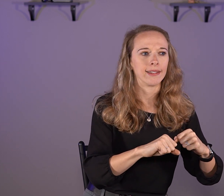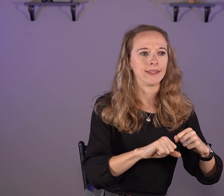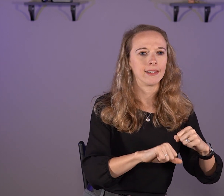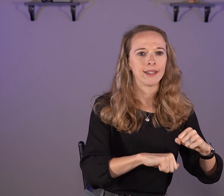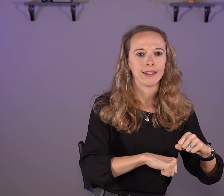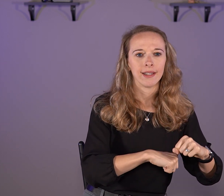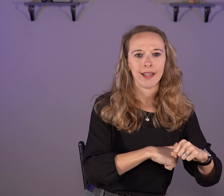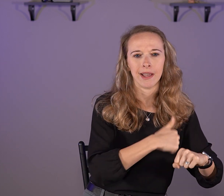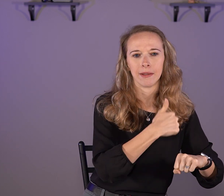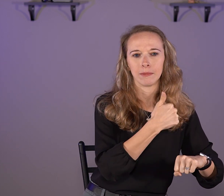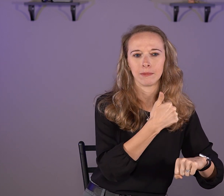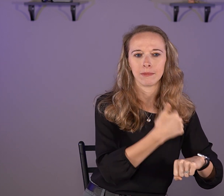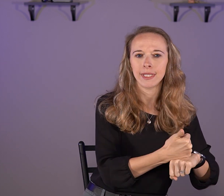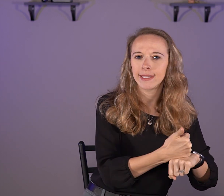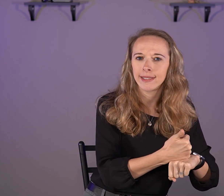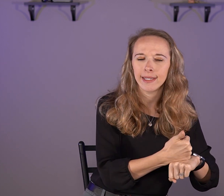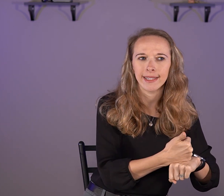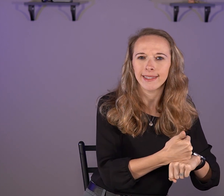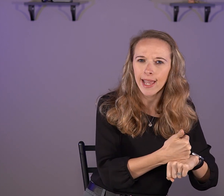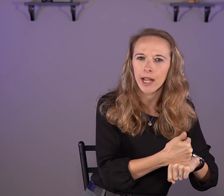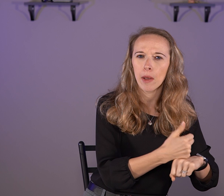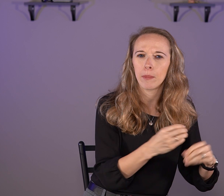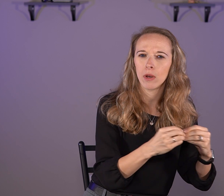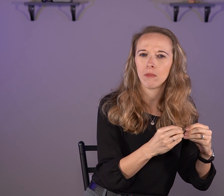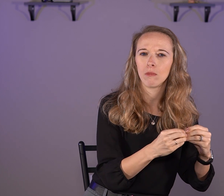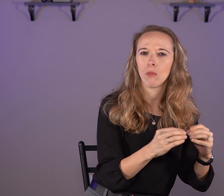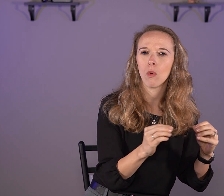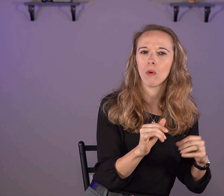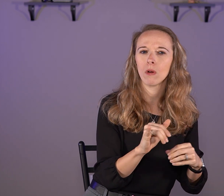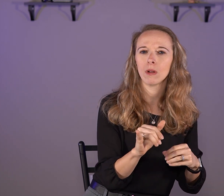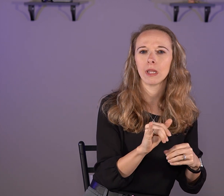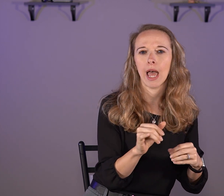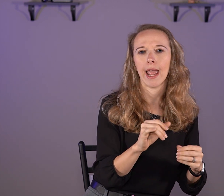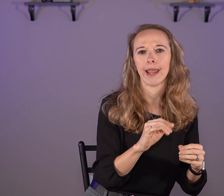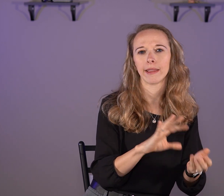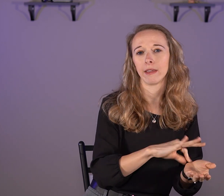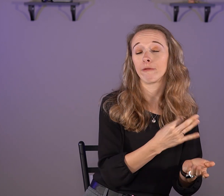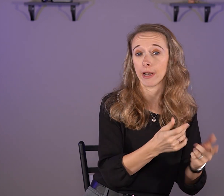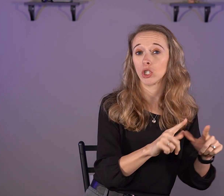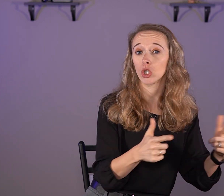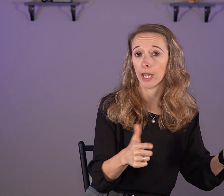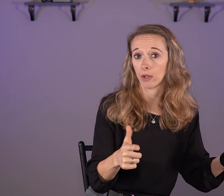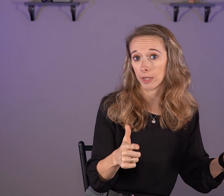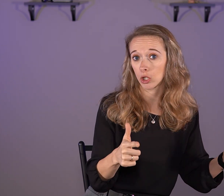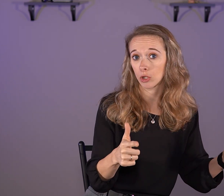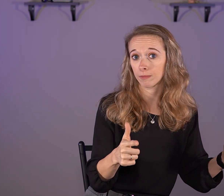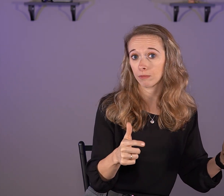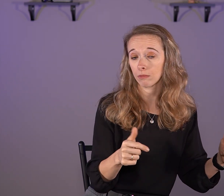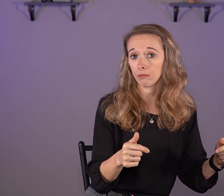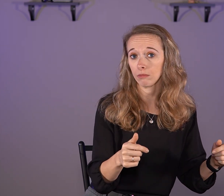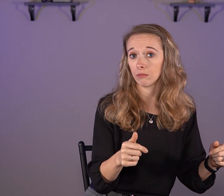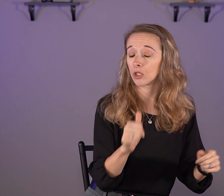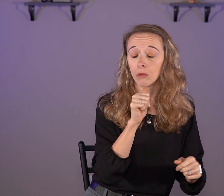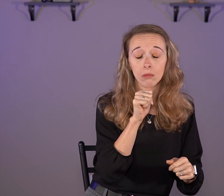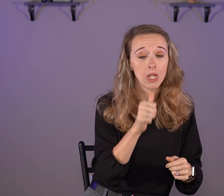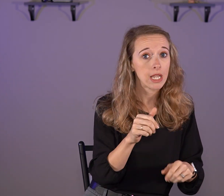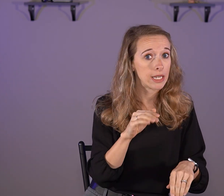and it's set up more like the French language. So